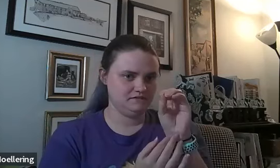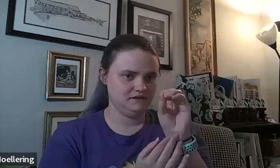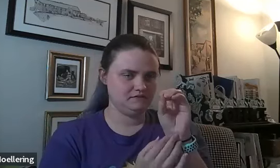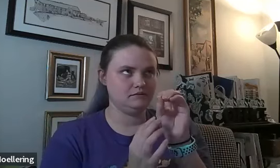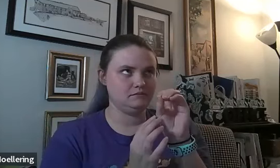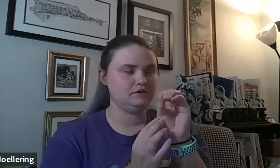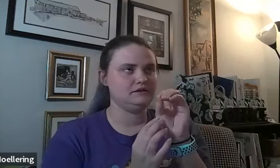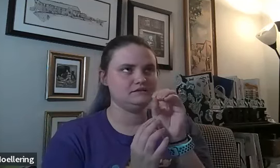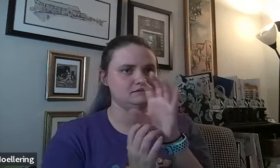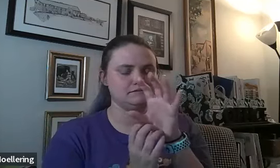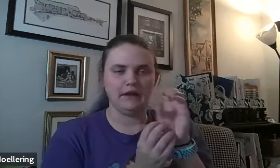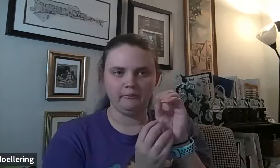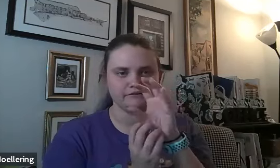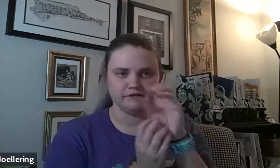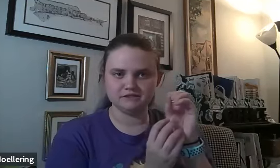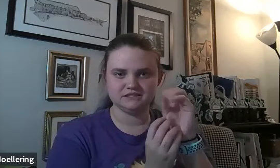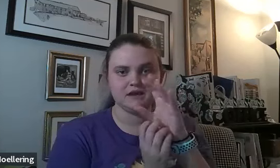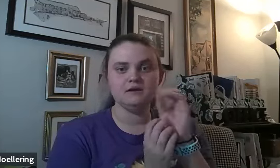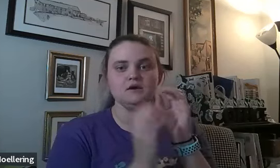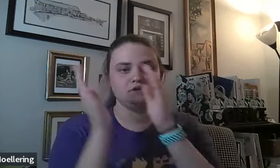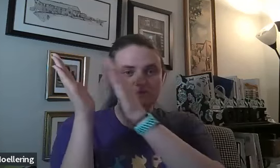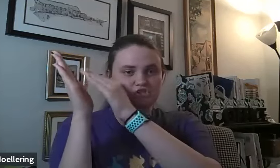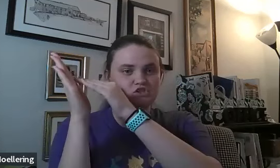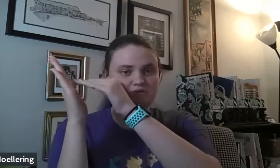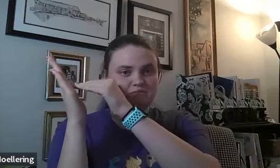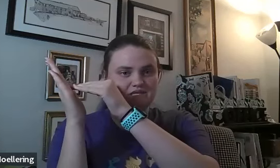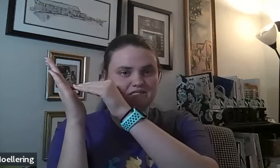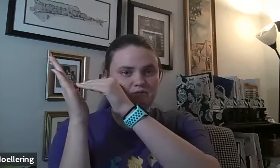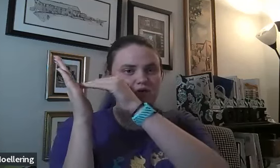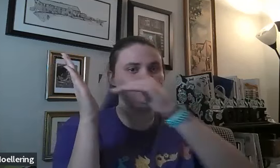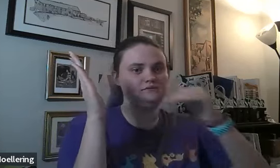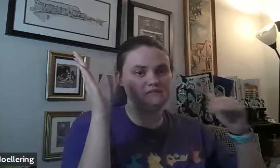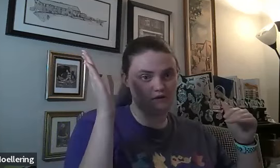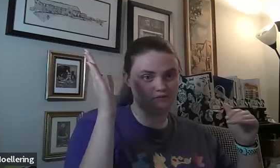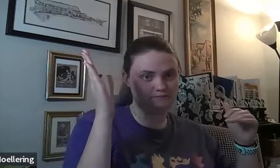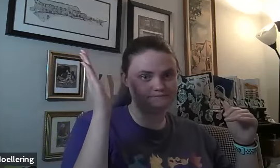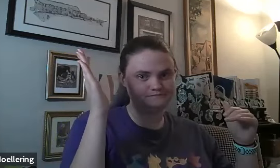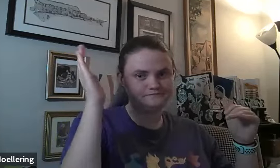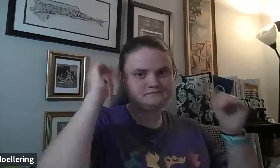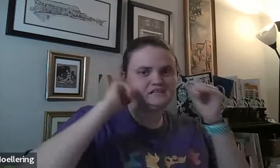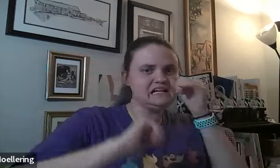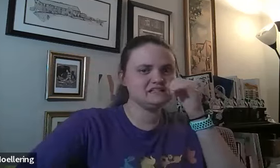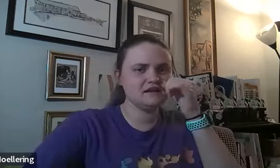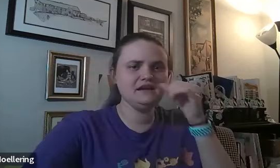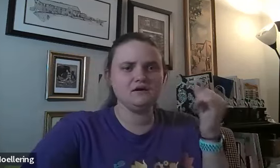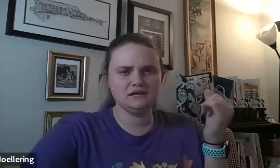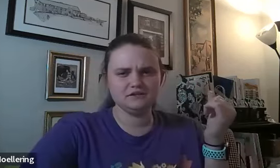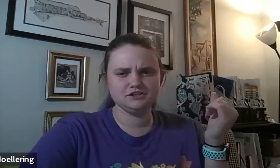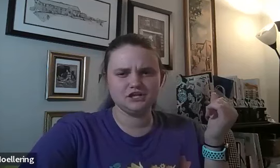1,750. I guess that doesn't help as much because that, but you would start with the biggest number and go down. And it's kind of like how in English, when